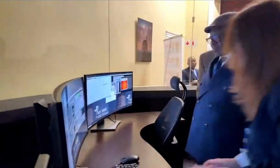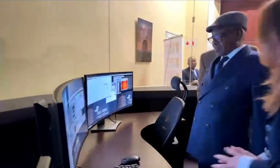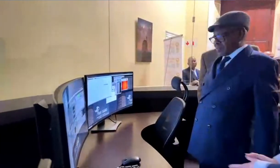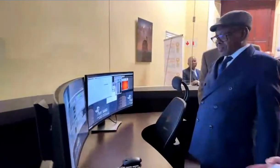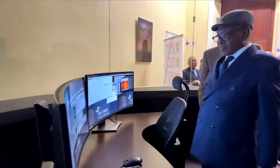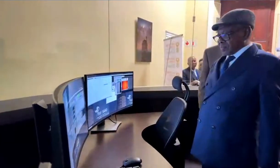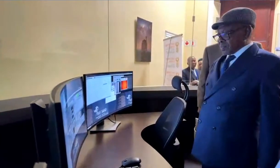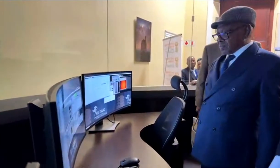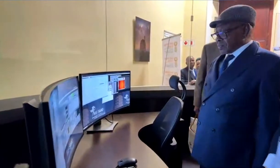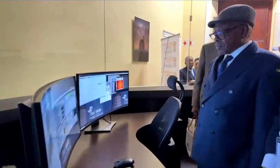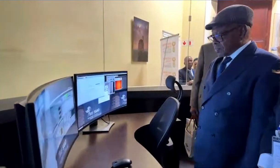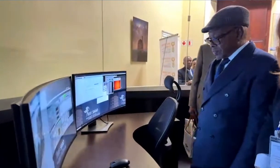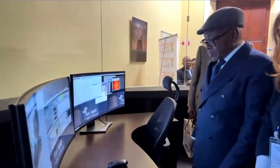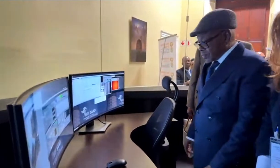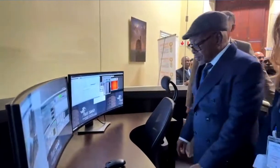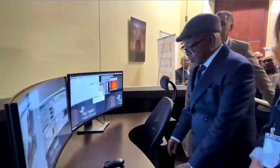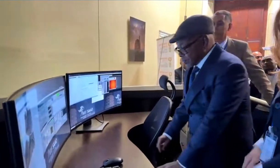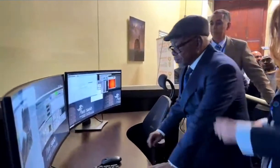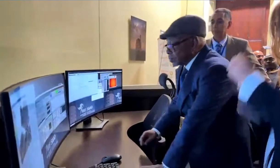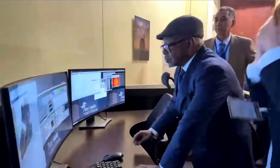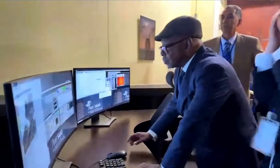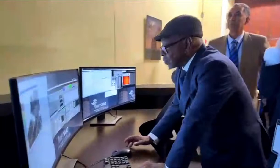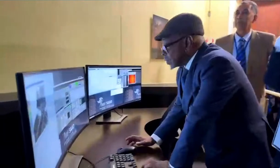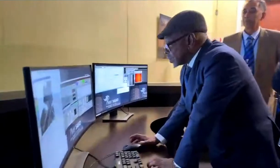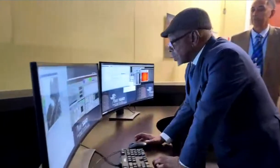So if you would like to point,